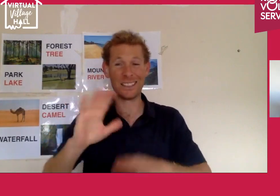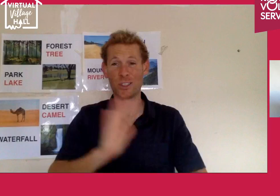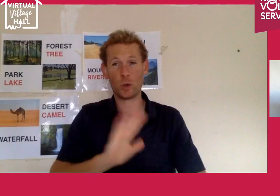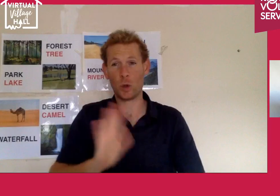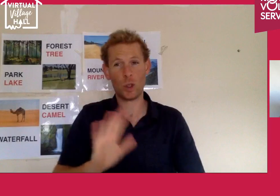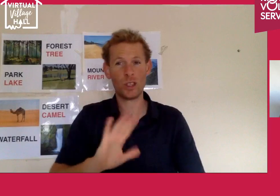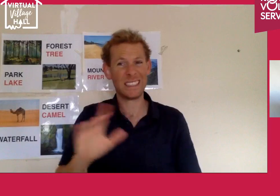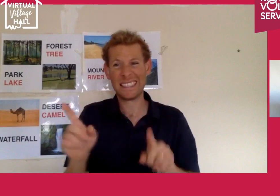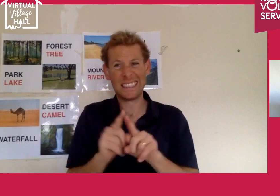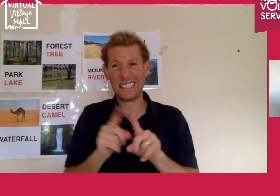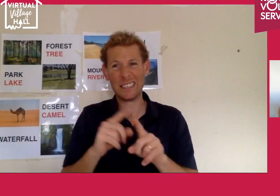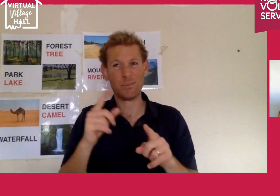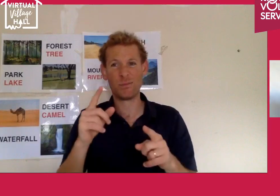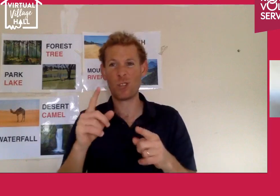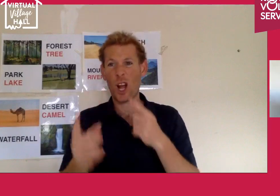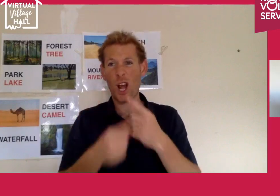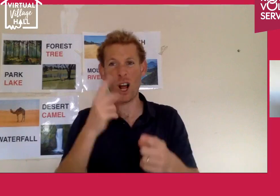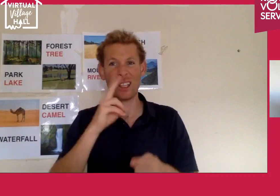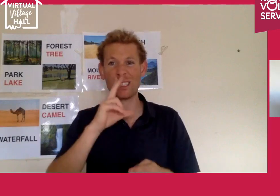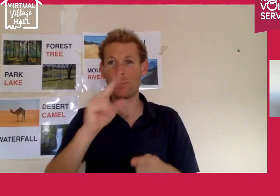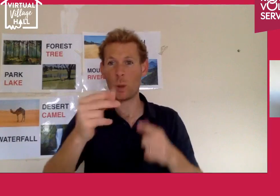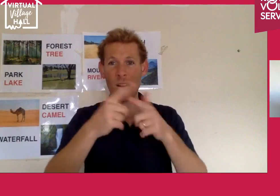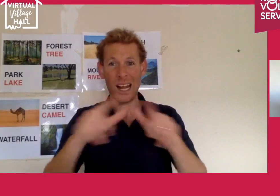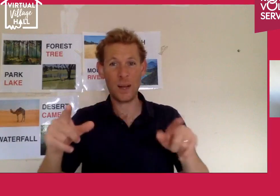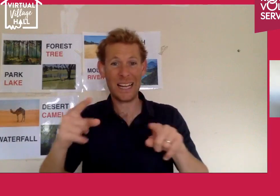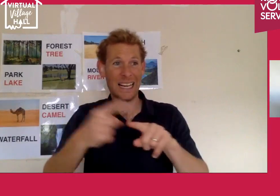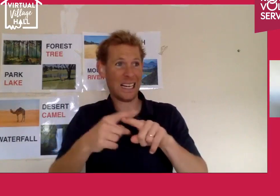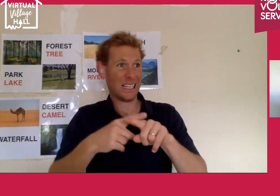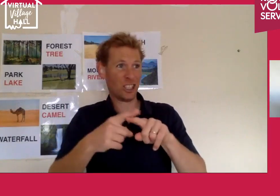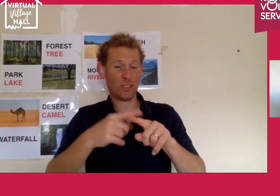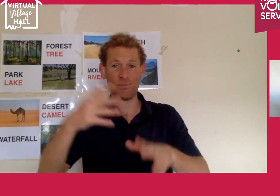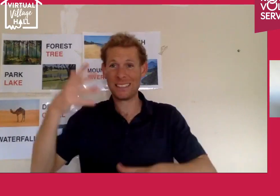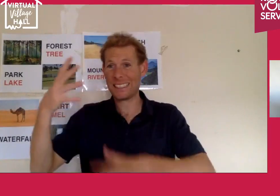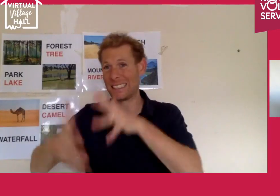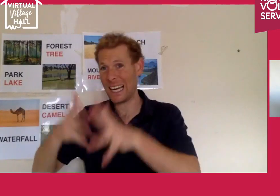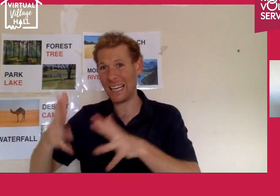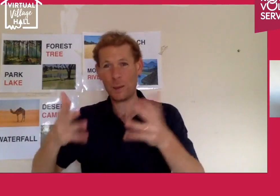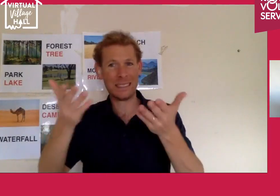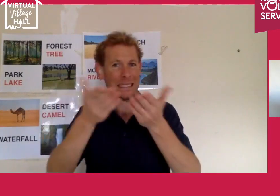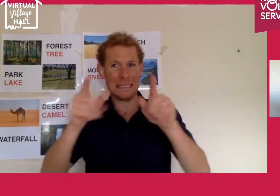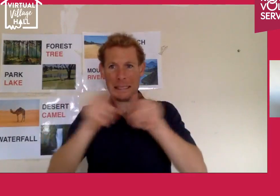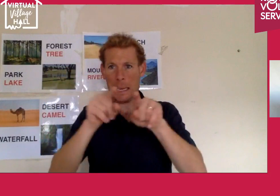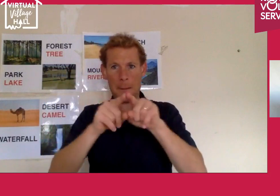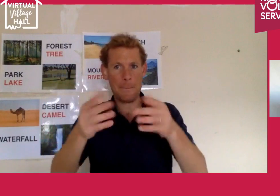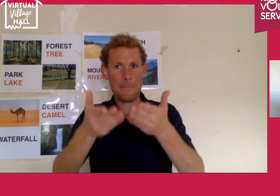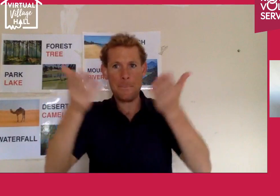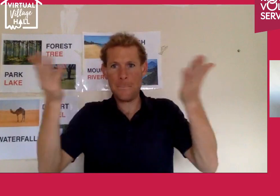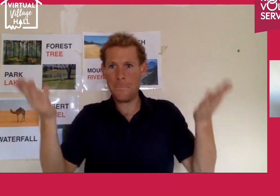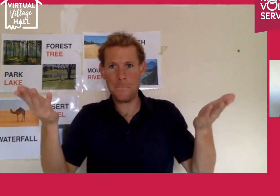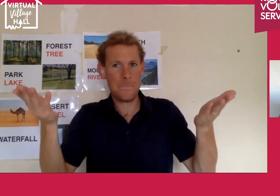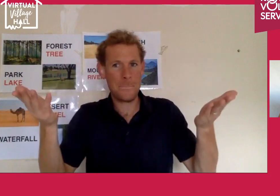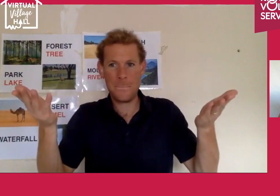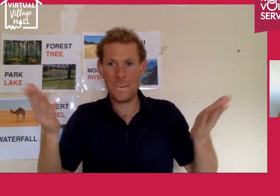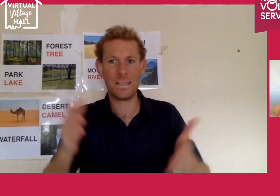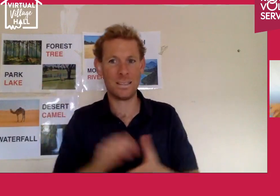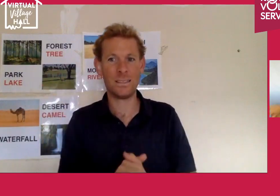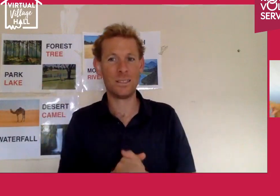signing. It's just about how you sign, and it's not. You have to, in the same way that spoken language interpreters have to know both of